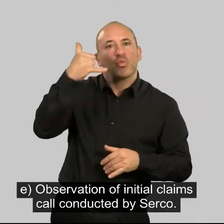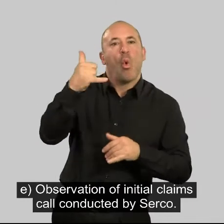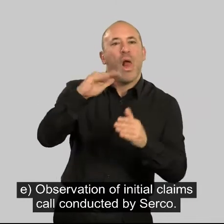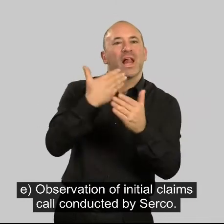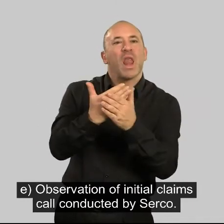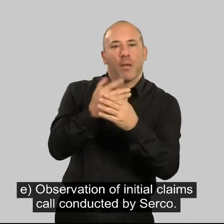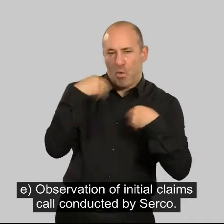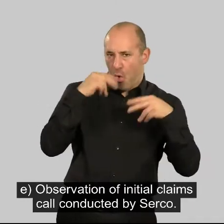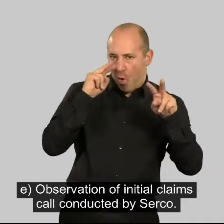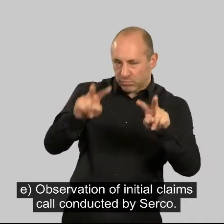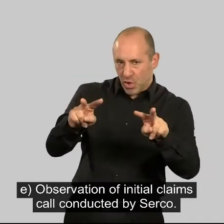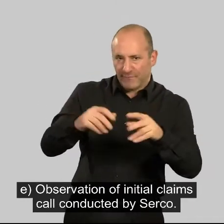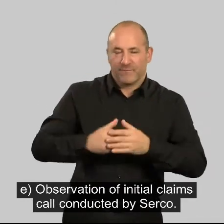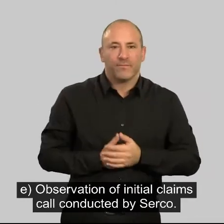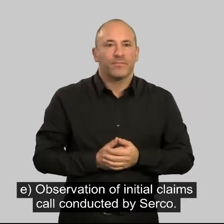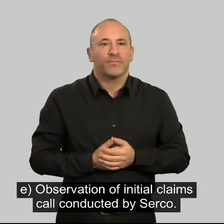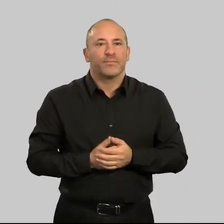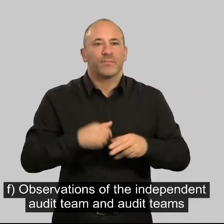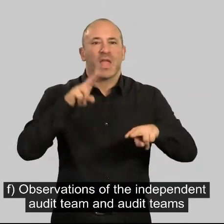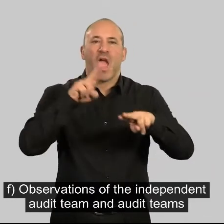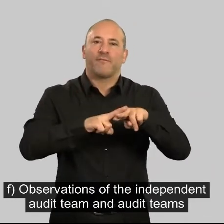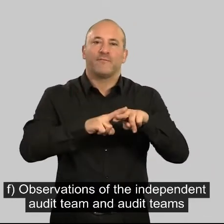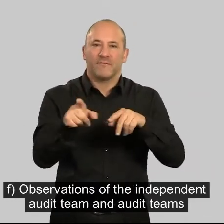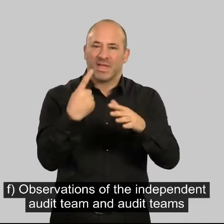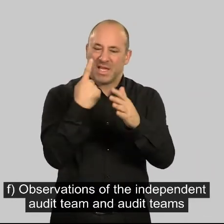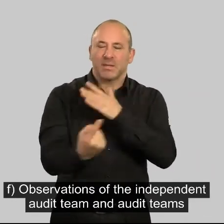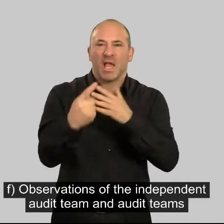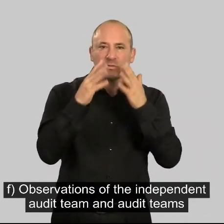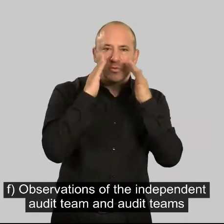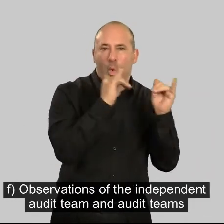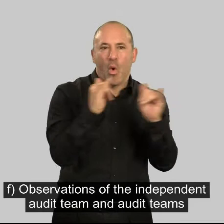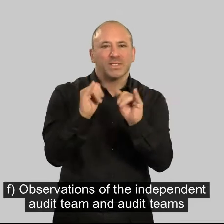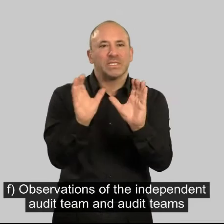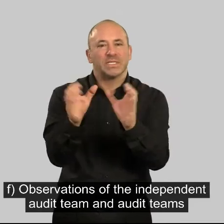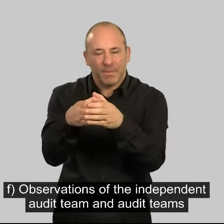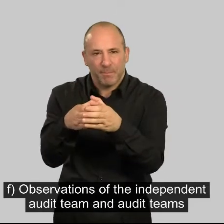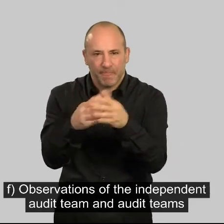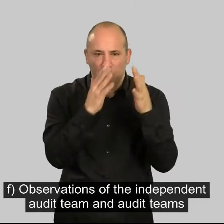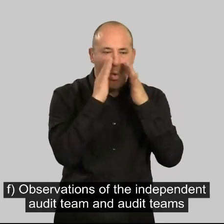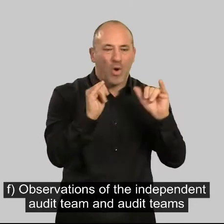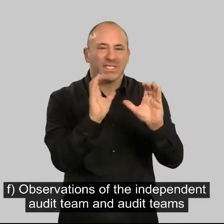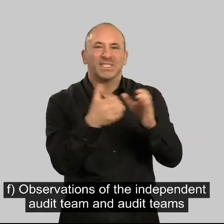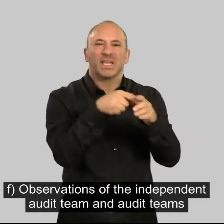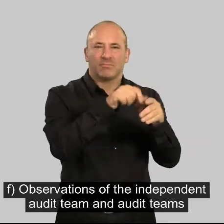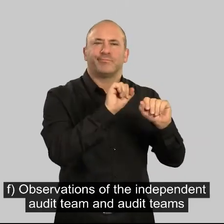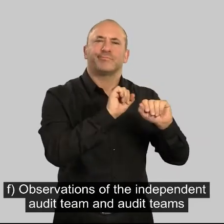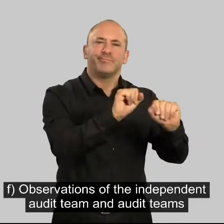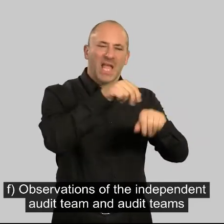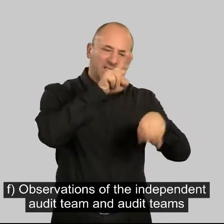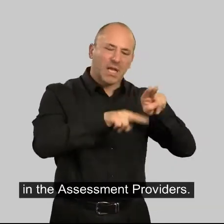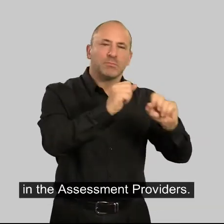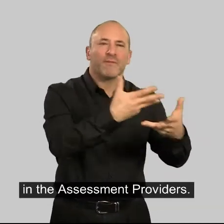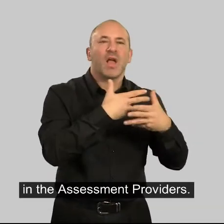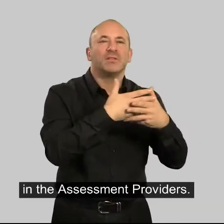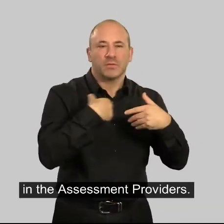call conducted by Serco. F. Observations of the independent audit team